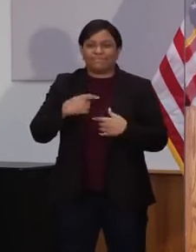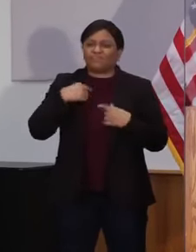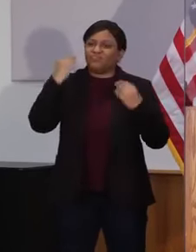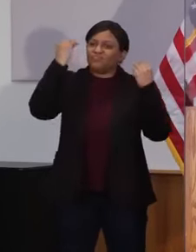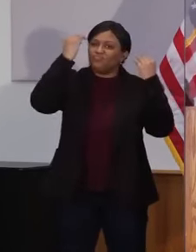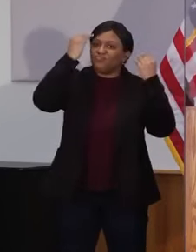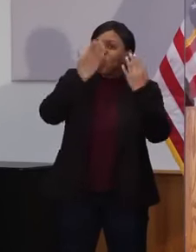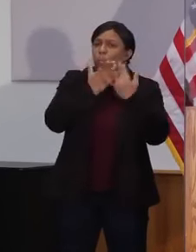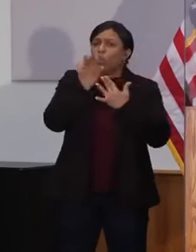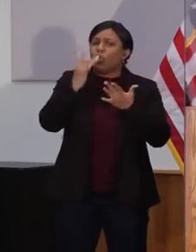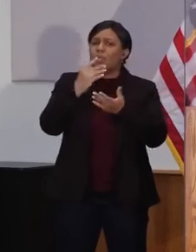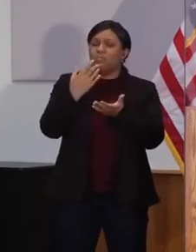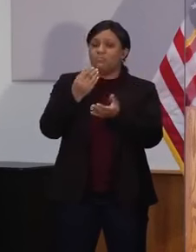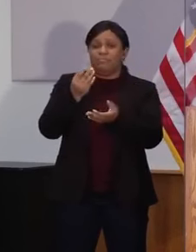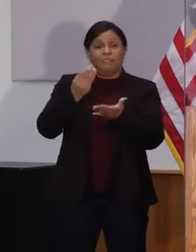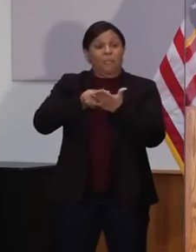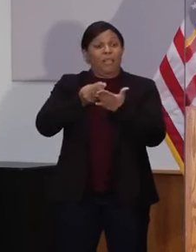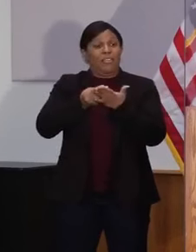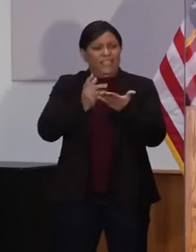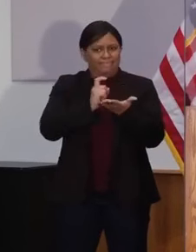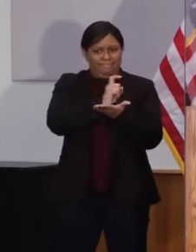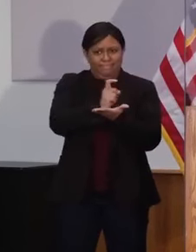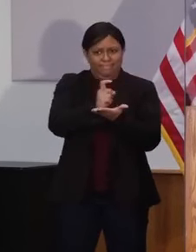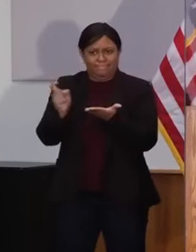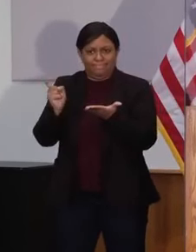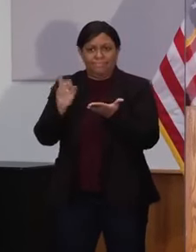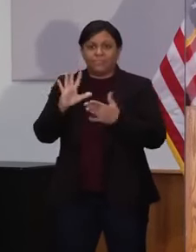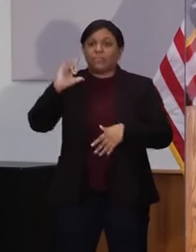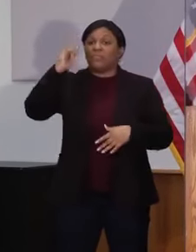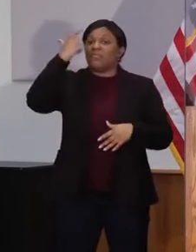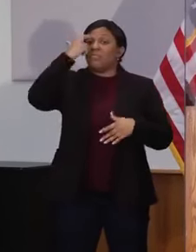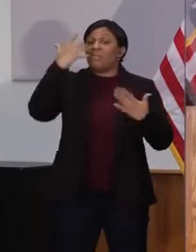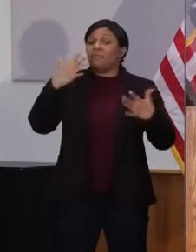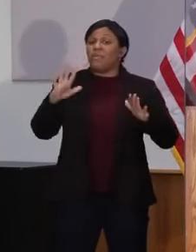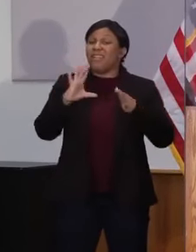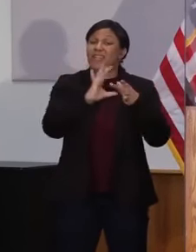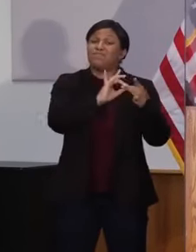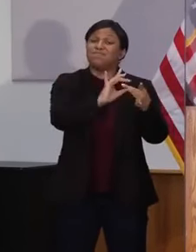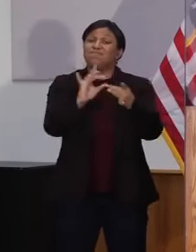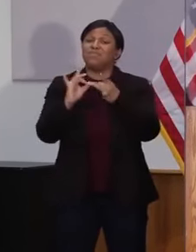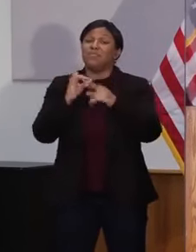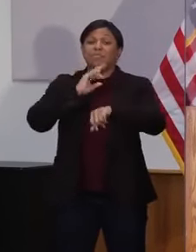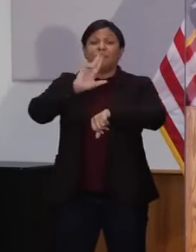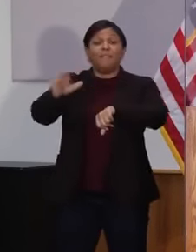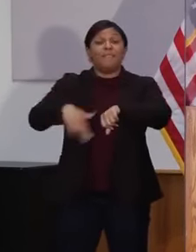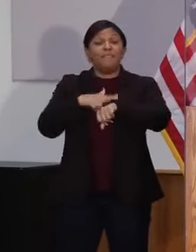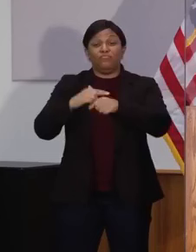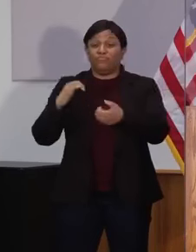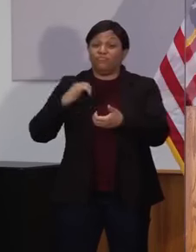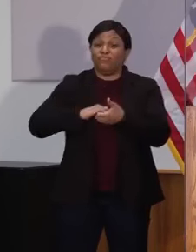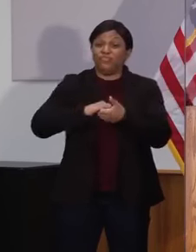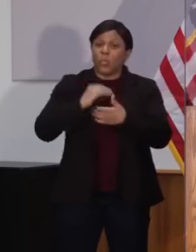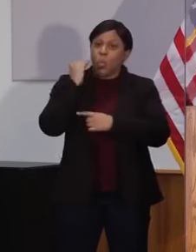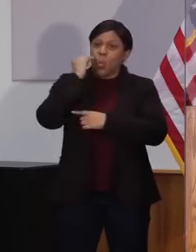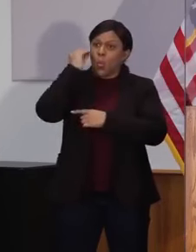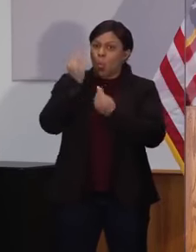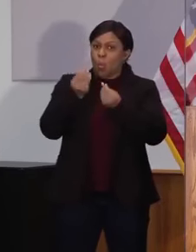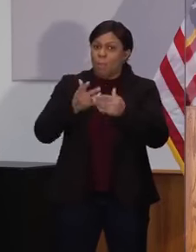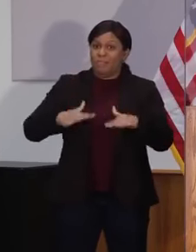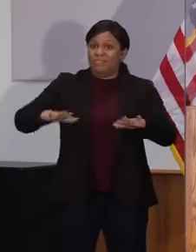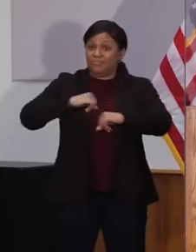this. The governor's already mentioned this, I think, is a very natural counterpart to the Homeland Security and Emergency Management Fund.